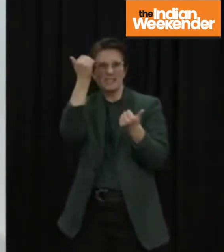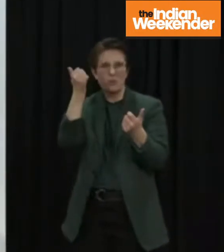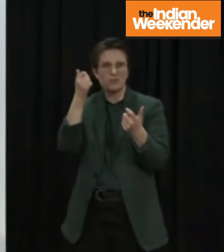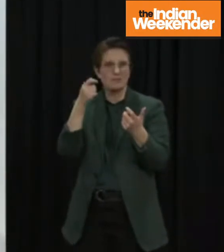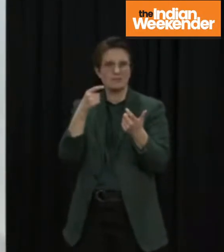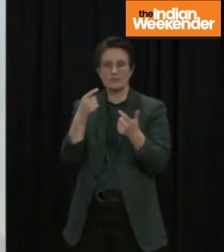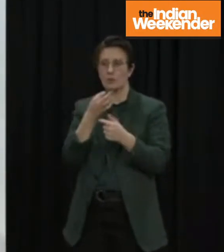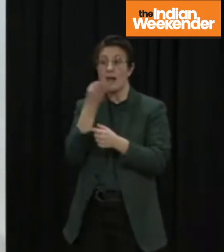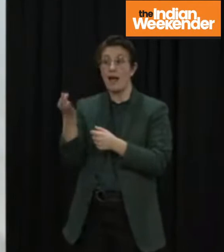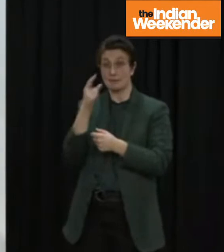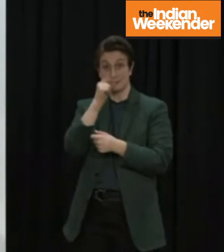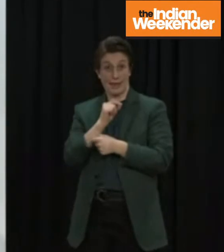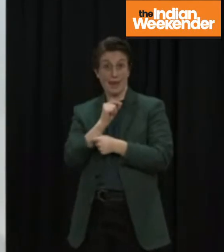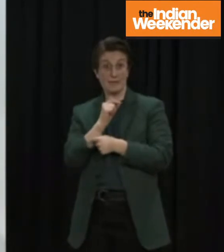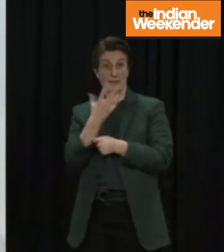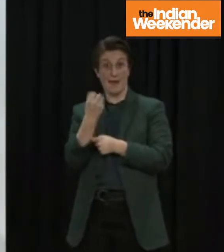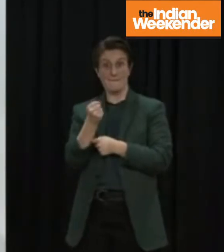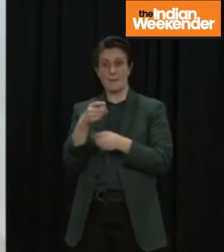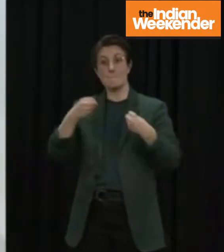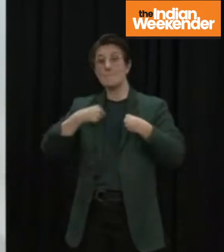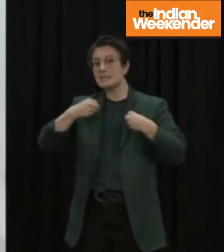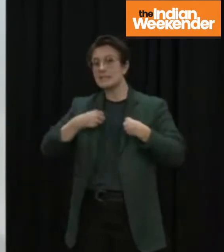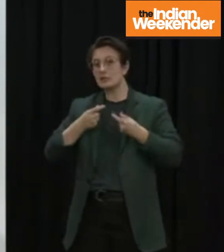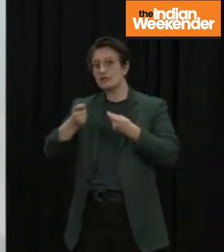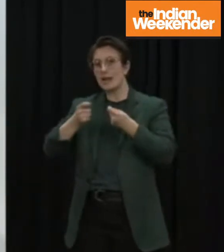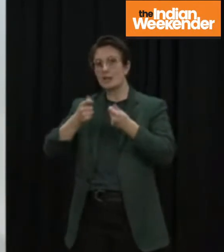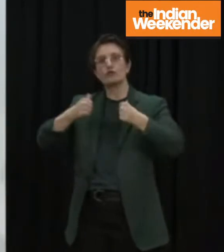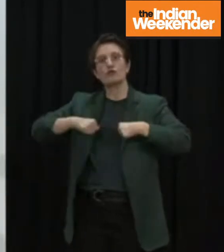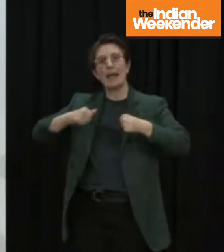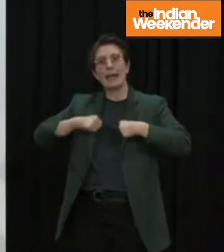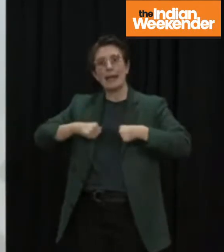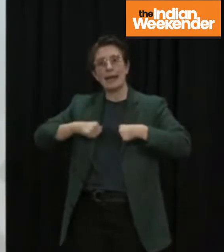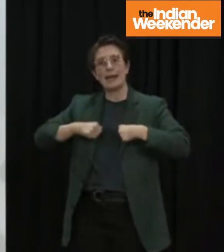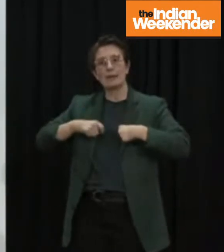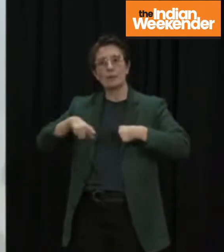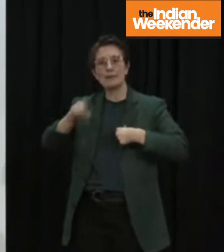their staff, meet in an area which would mean staff members travelling from different